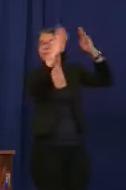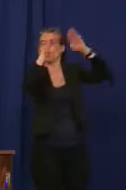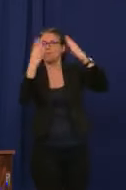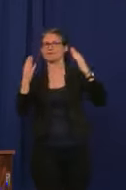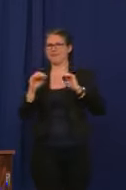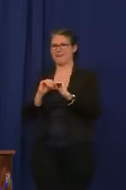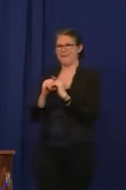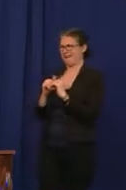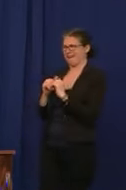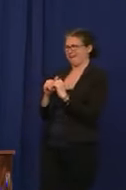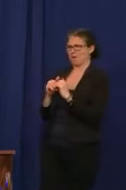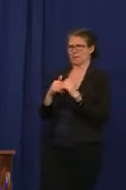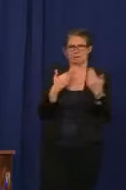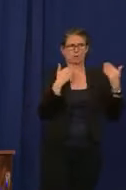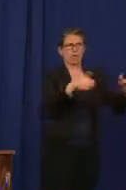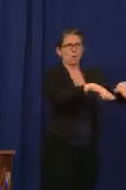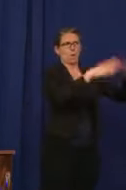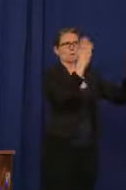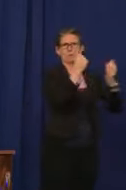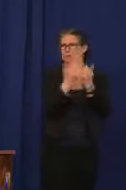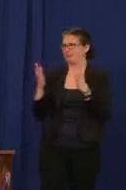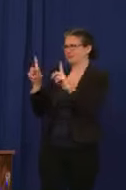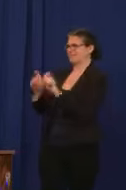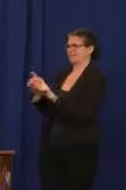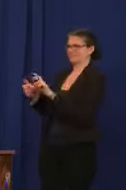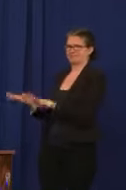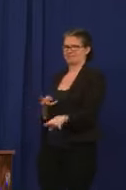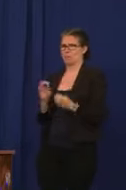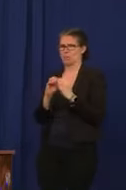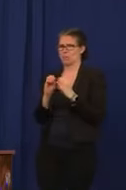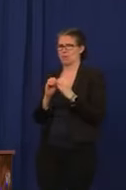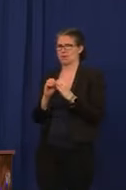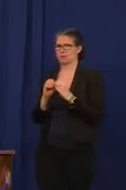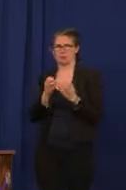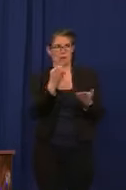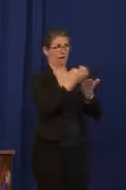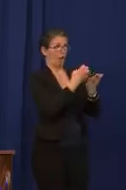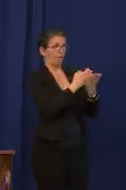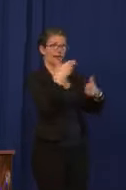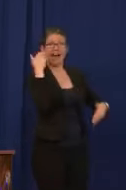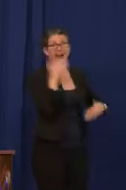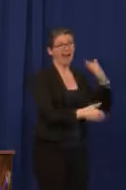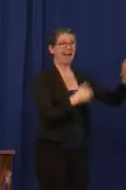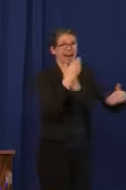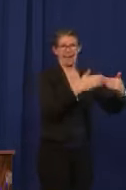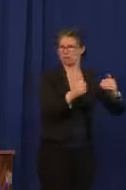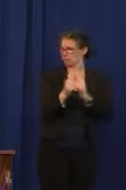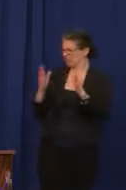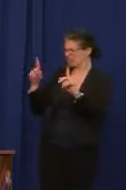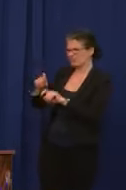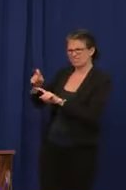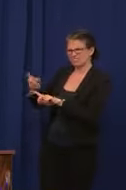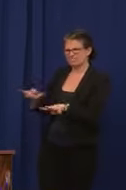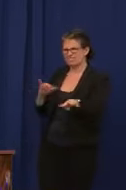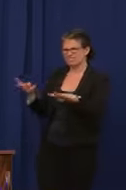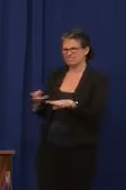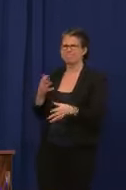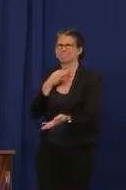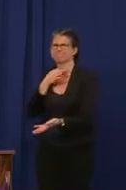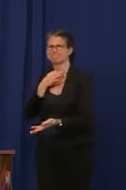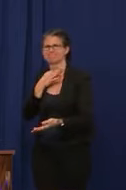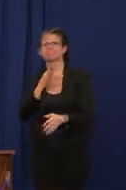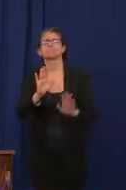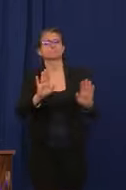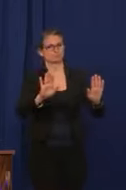slowly or quickly reopening the Maine economy? Well, it's a significant factor in how and when and how quickly